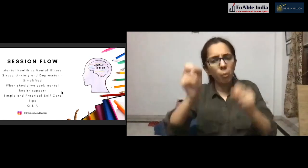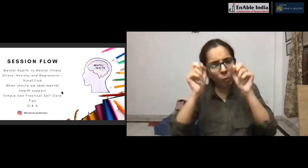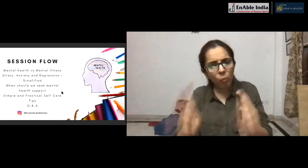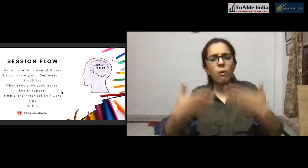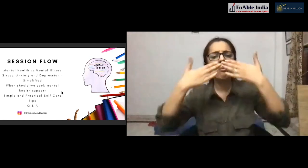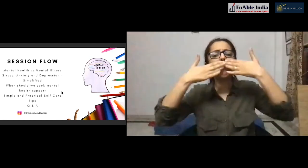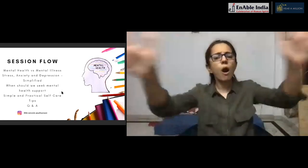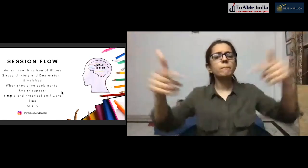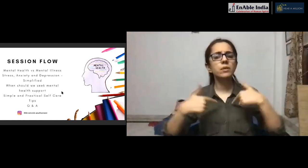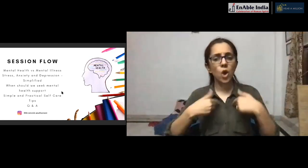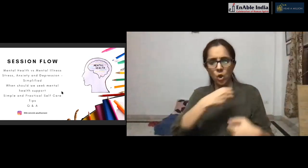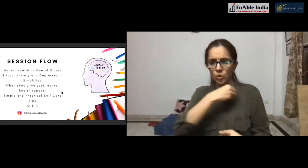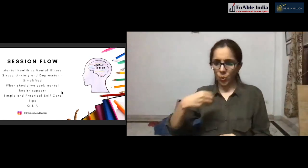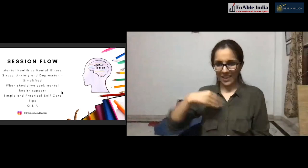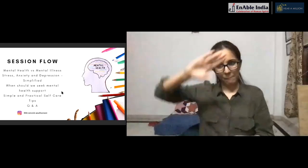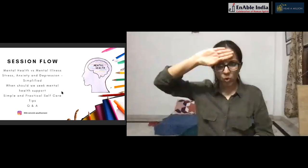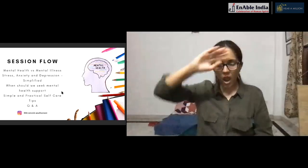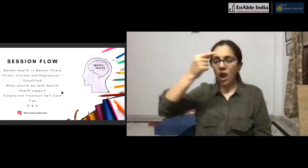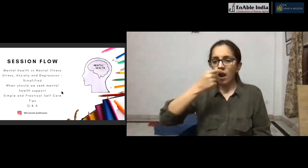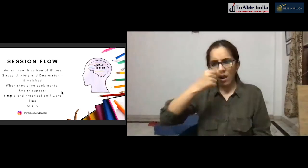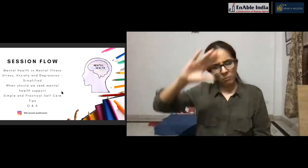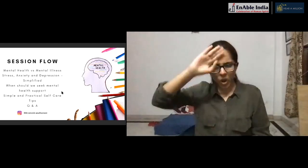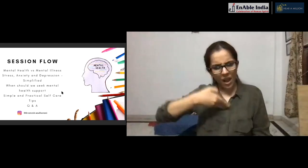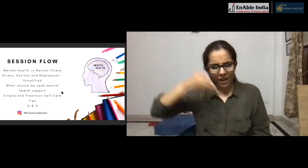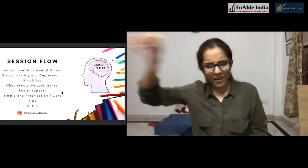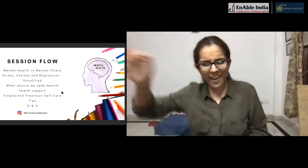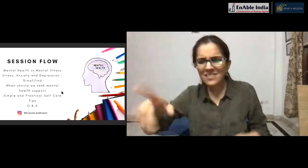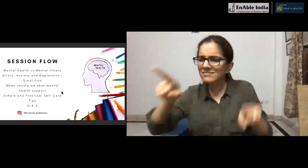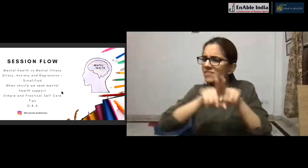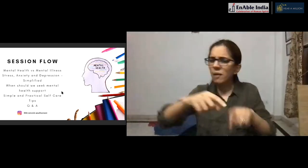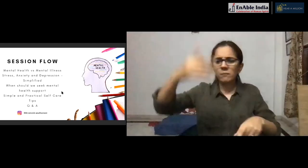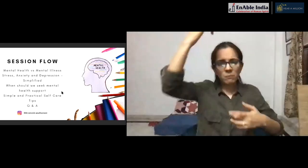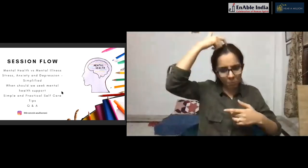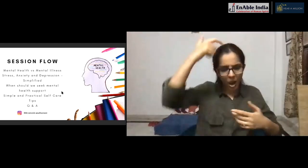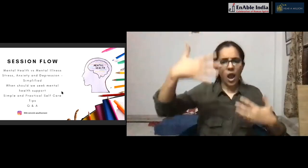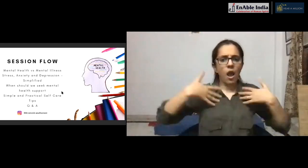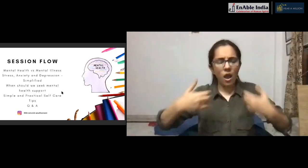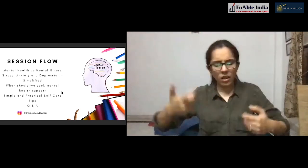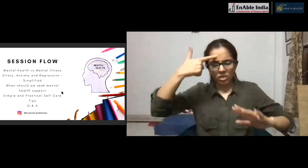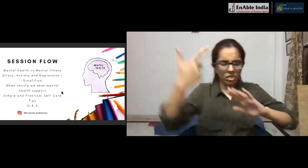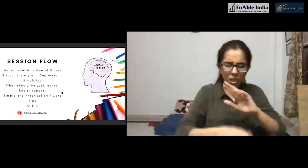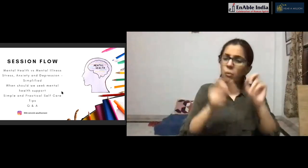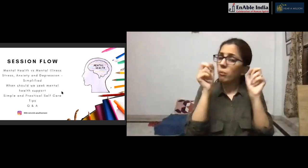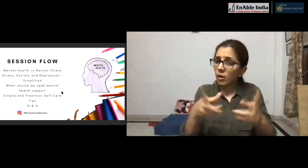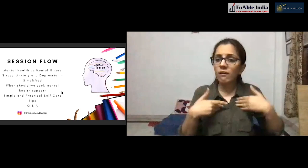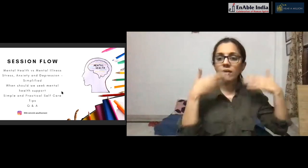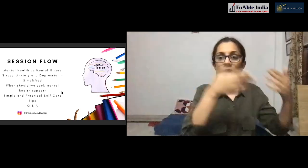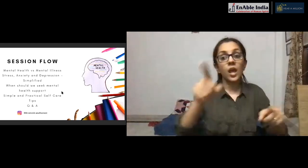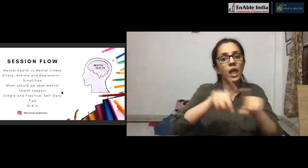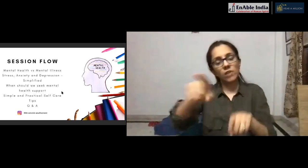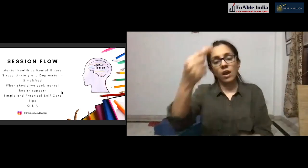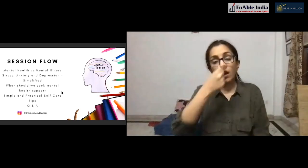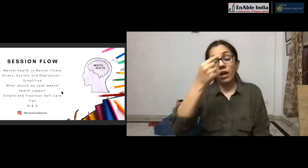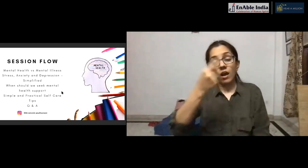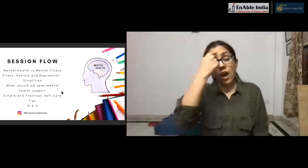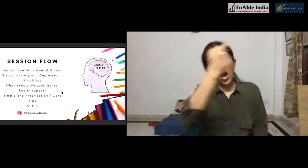as going to a doctor for sneezing. So sneezing is a tiny problem. If you are sneezing every night before going